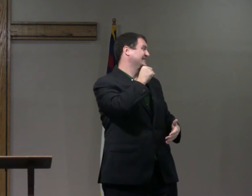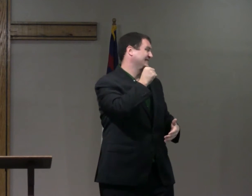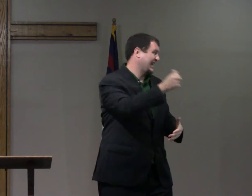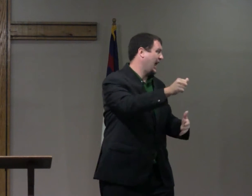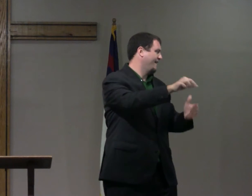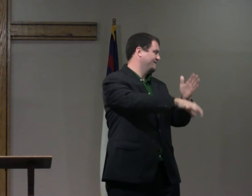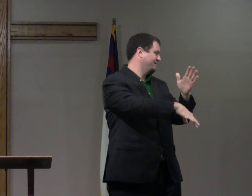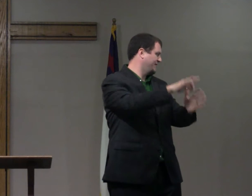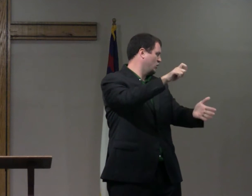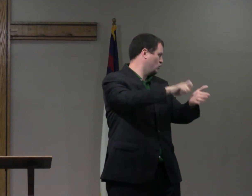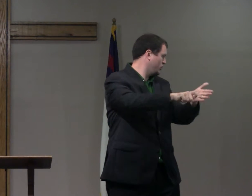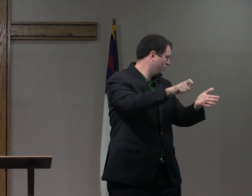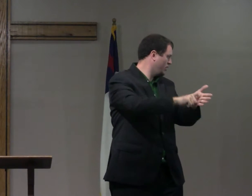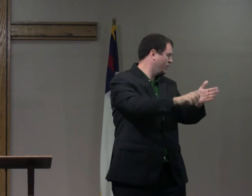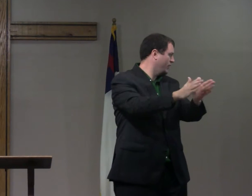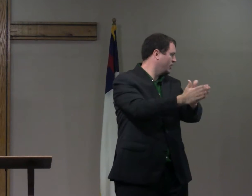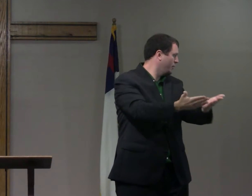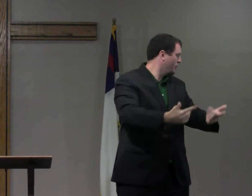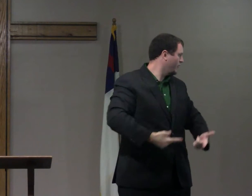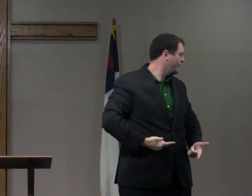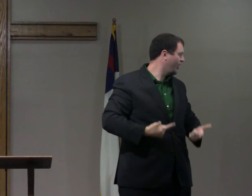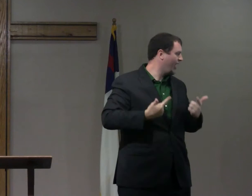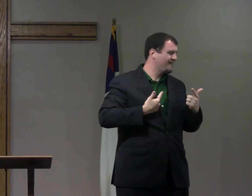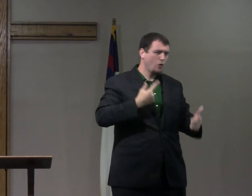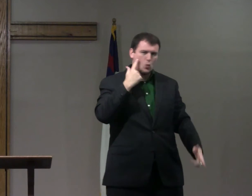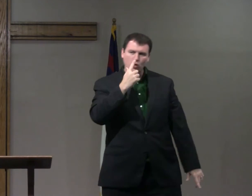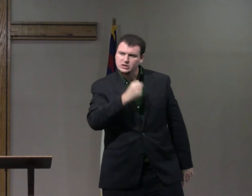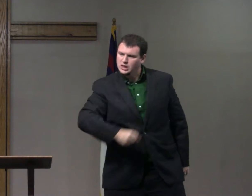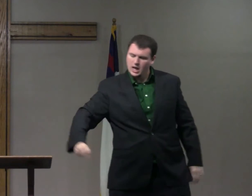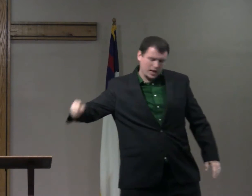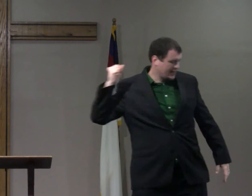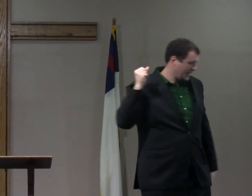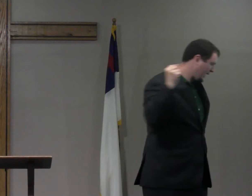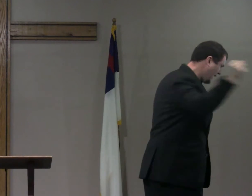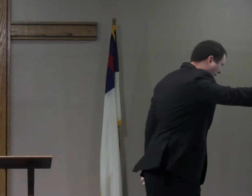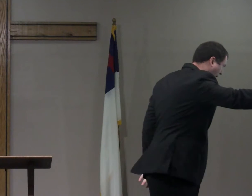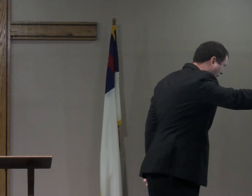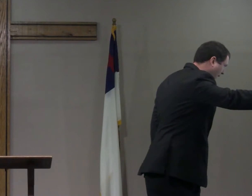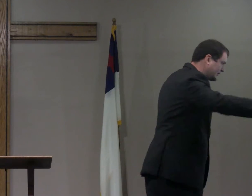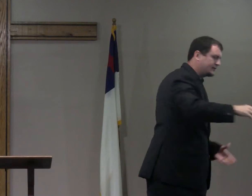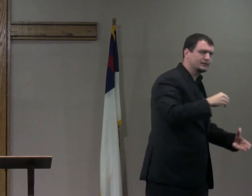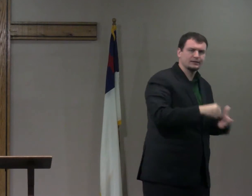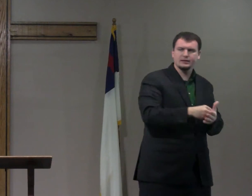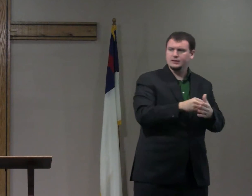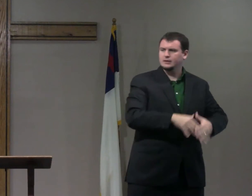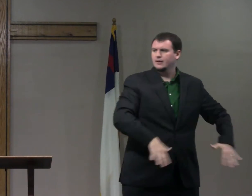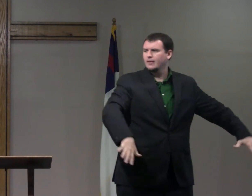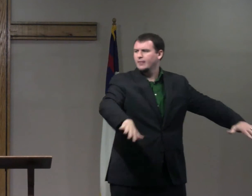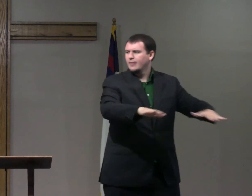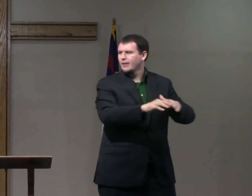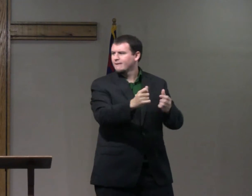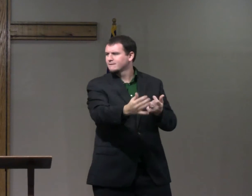found written in the book of life was cast into the lake of fire.